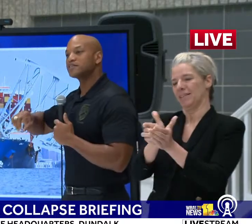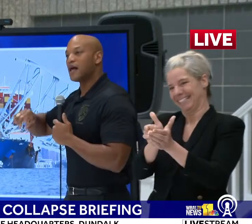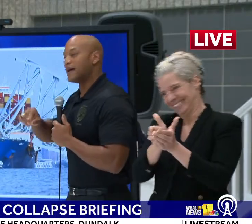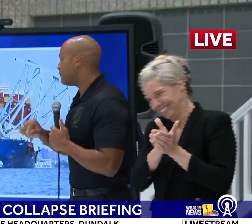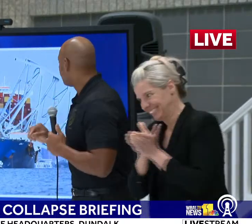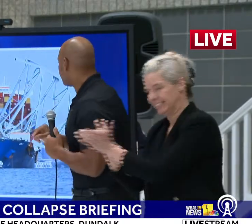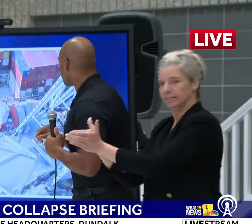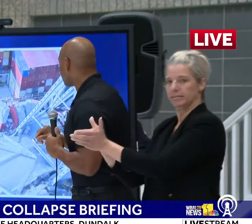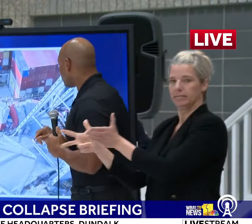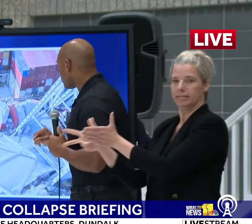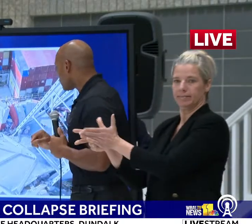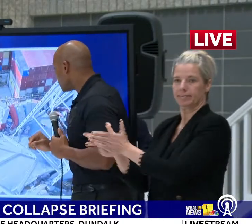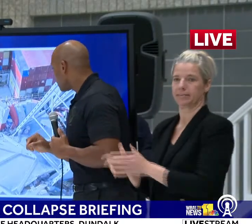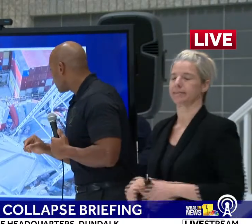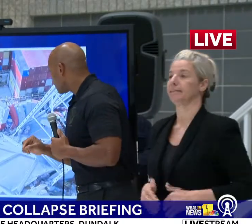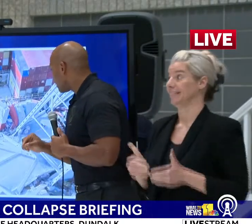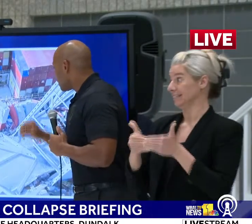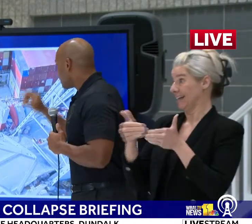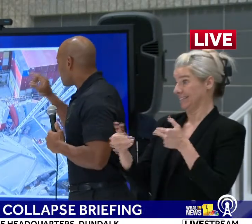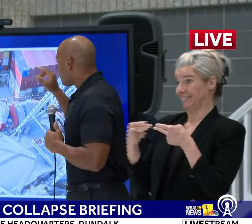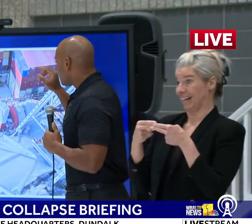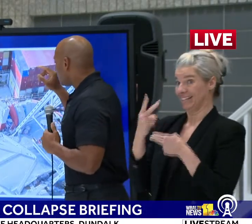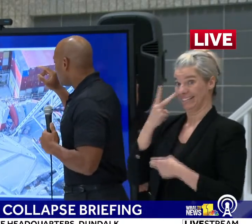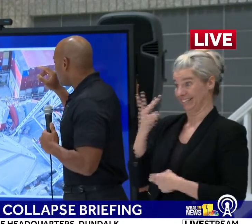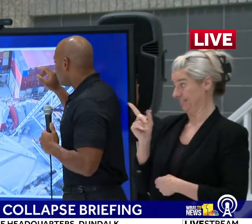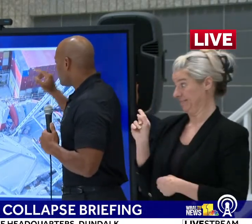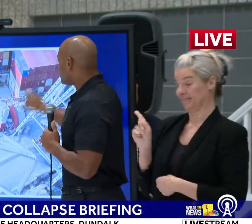If we go to the next slide,